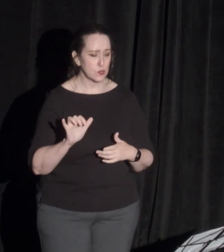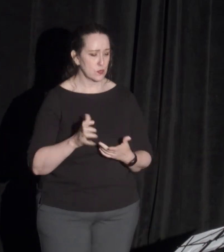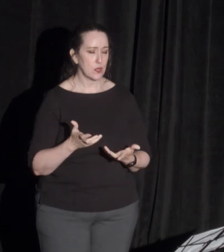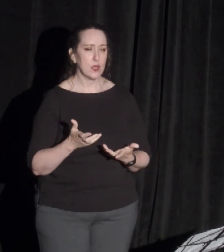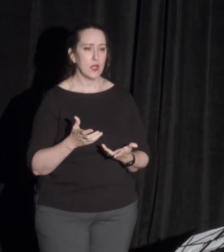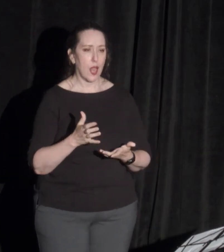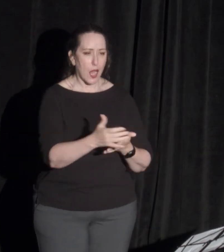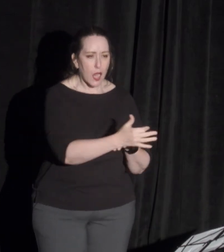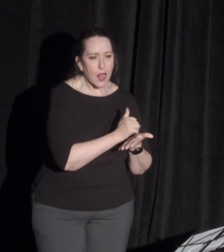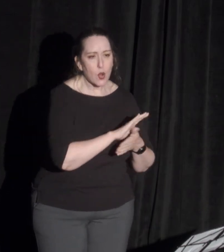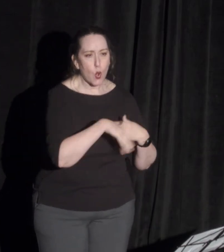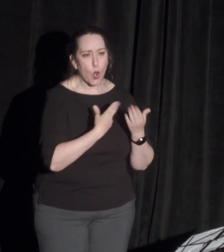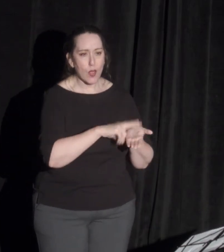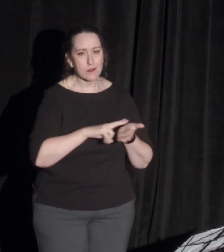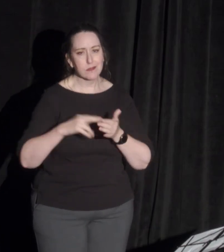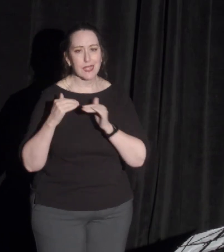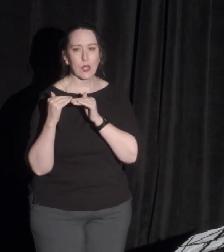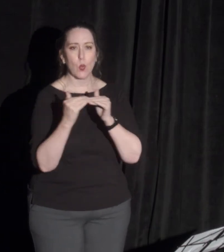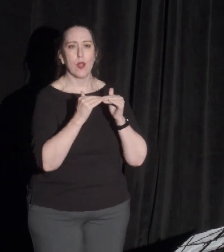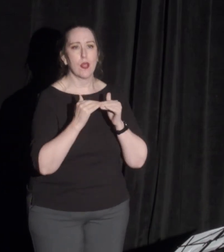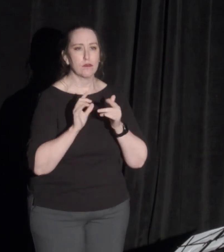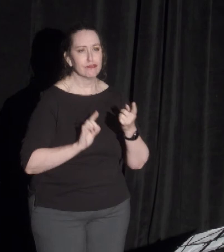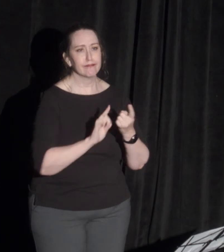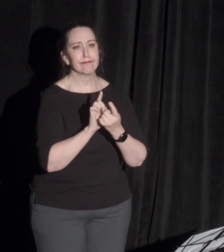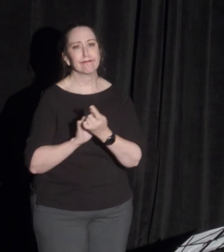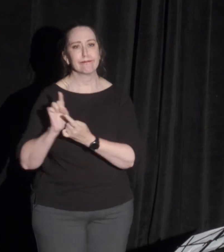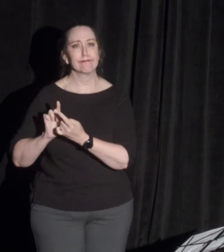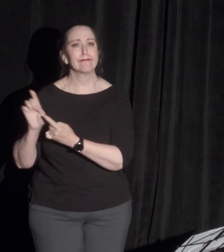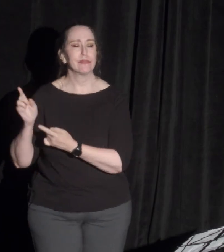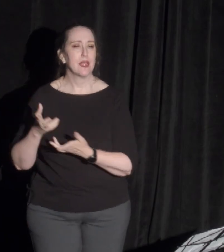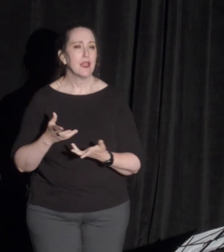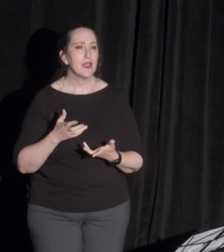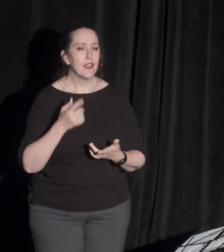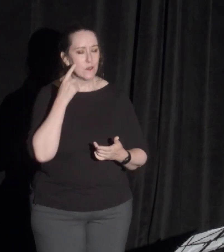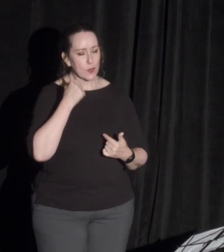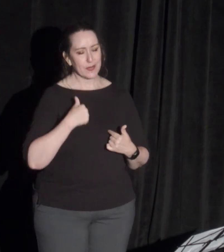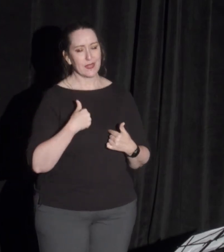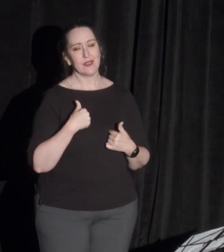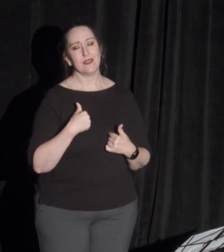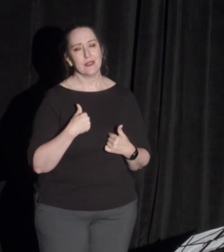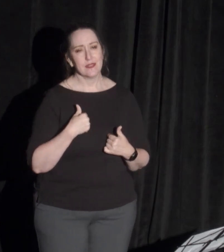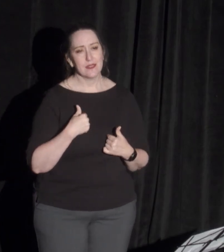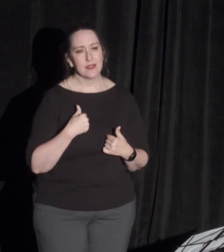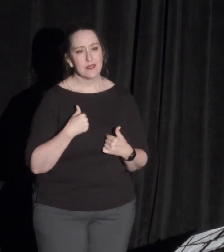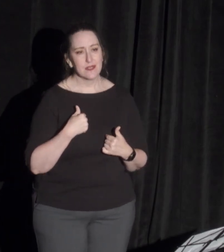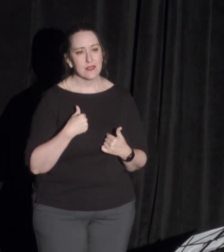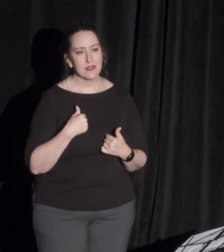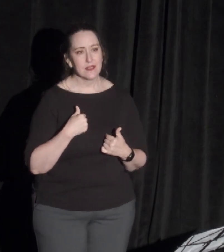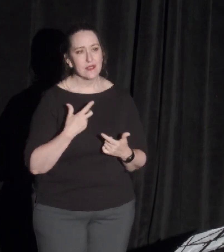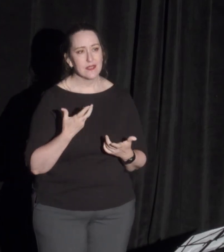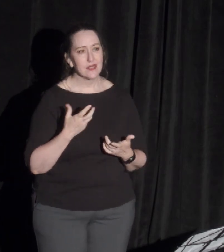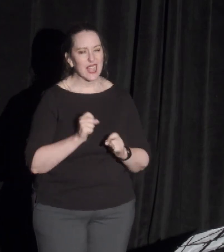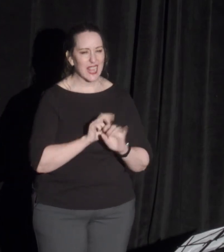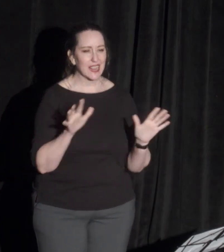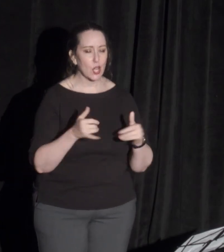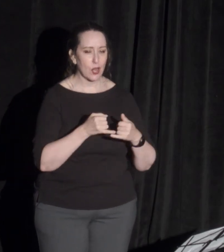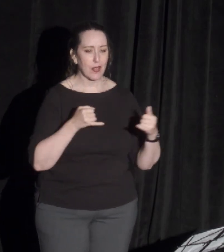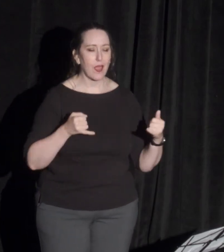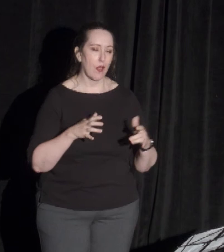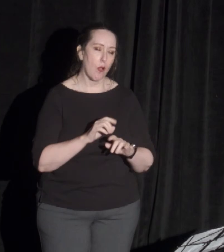their autographs equally. He went up to everyone. And to me, there's a clear line. I mean, obviously, there's a clear line